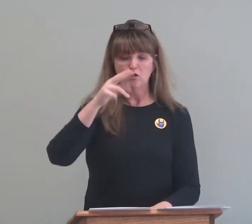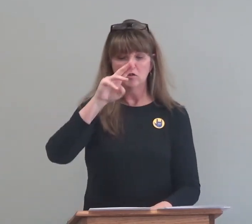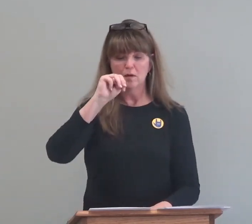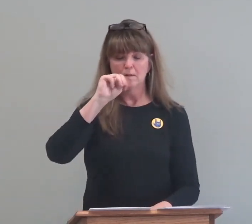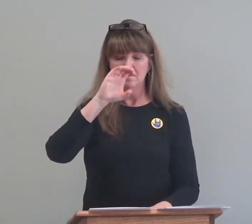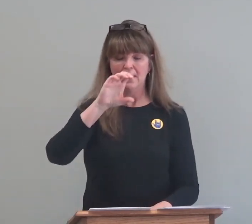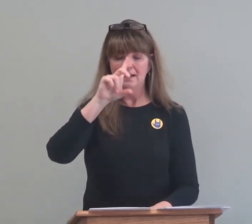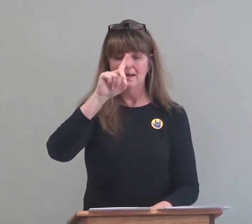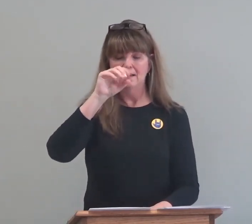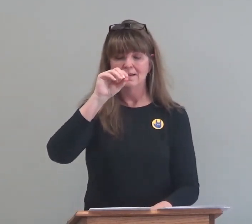he